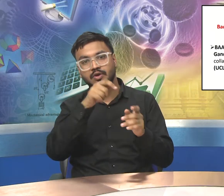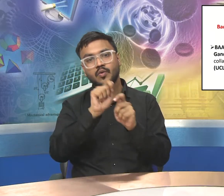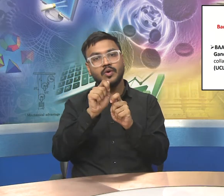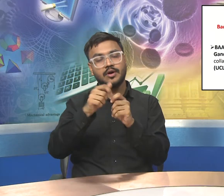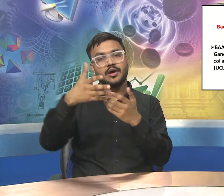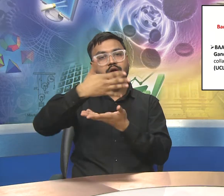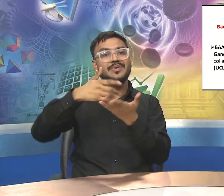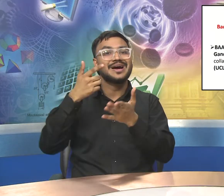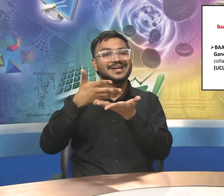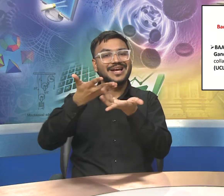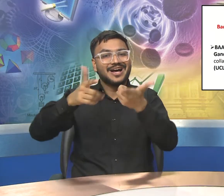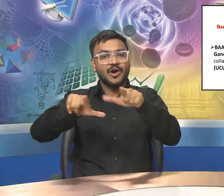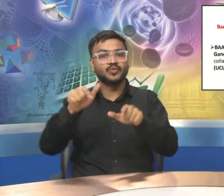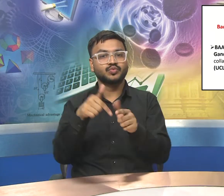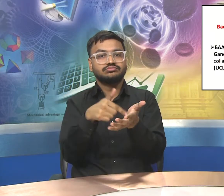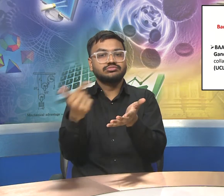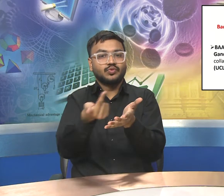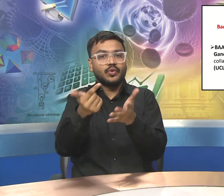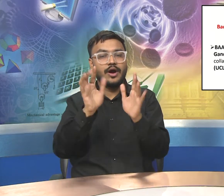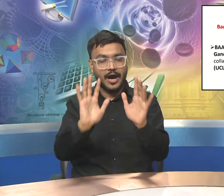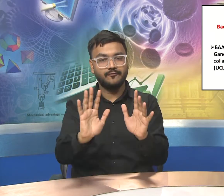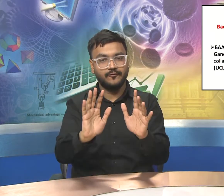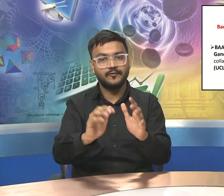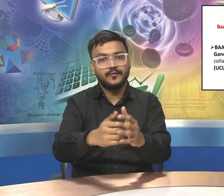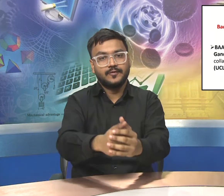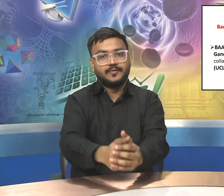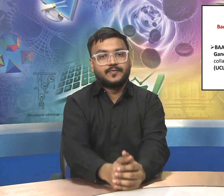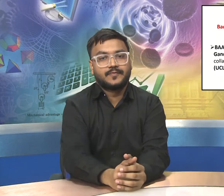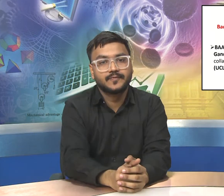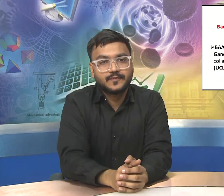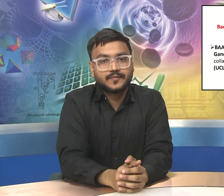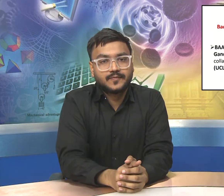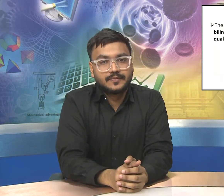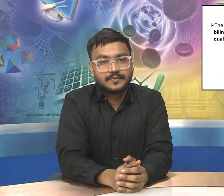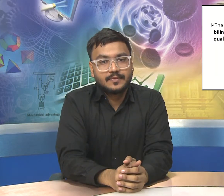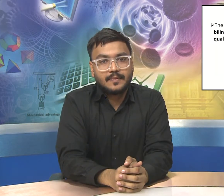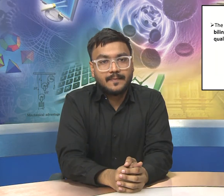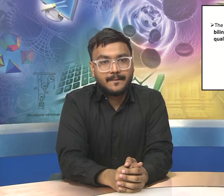from 2009 to 2015.